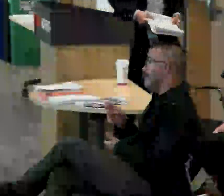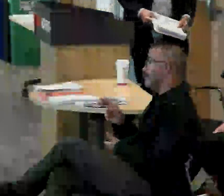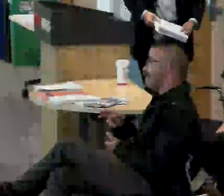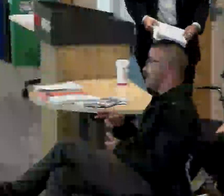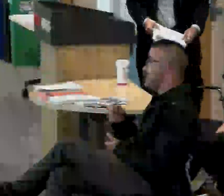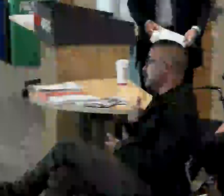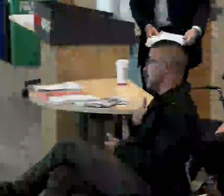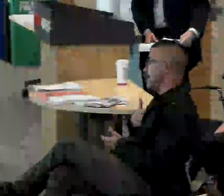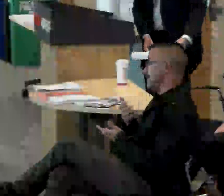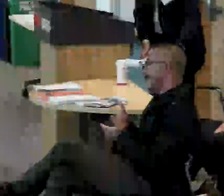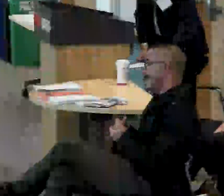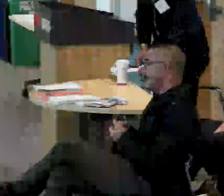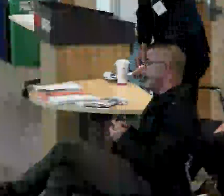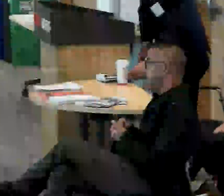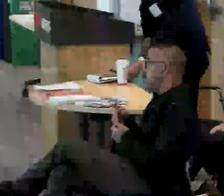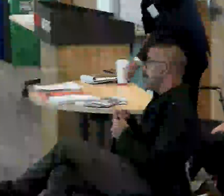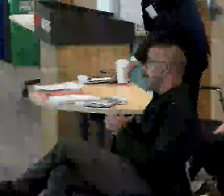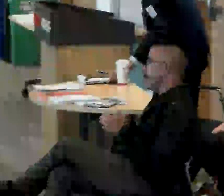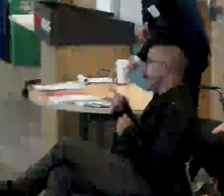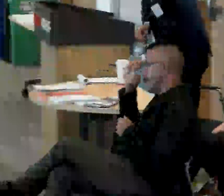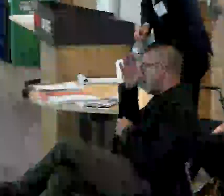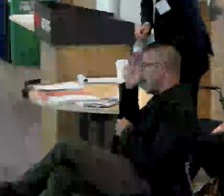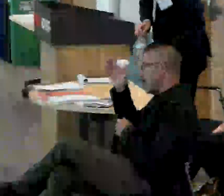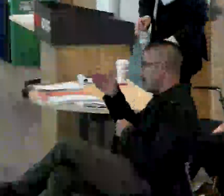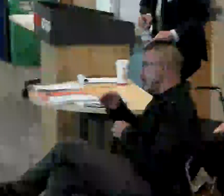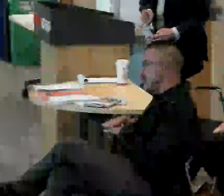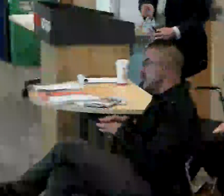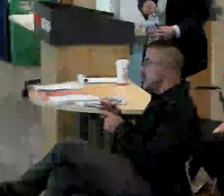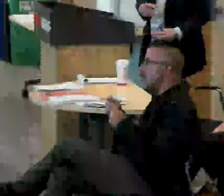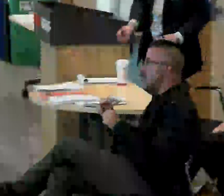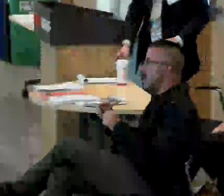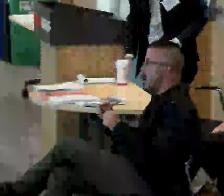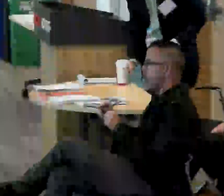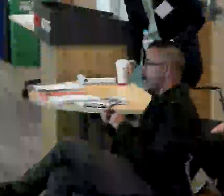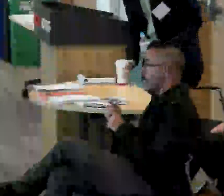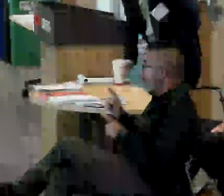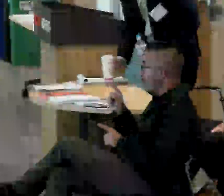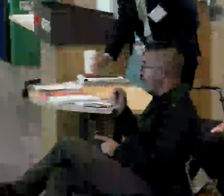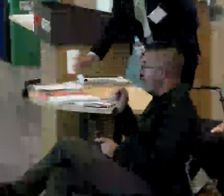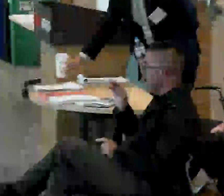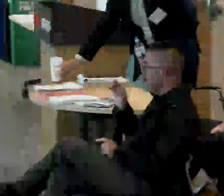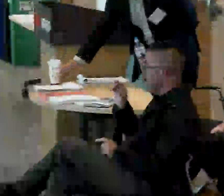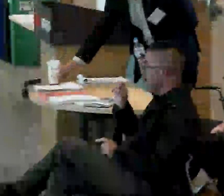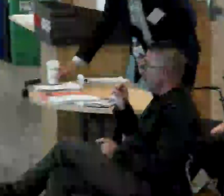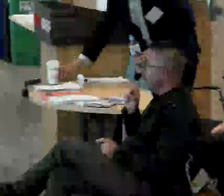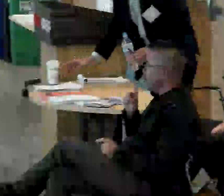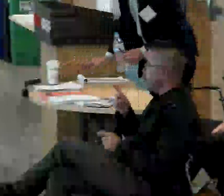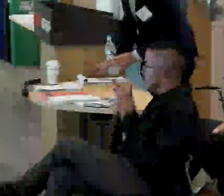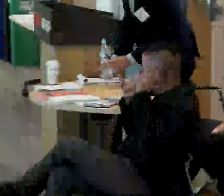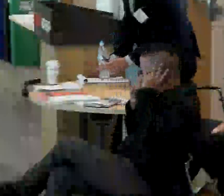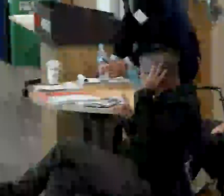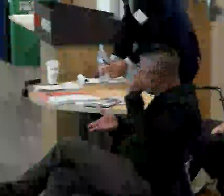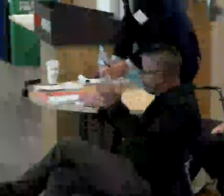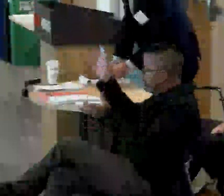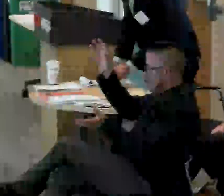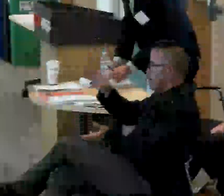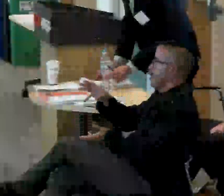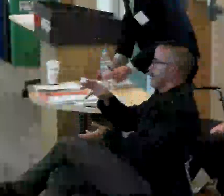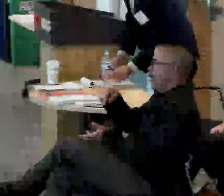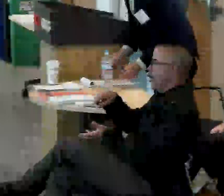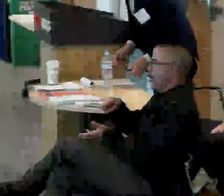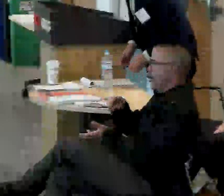future, don't even try. And I think ABLE just turns all those expectations on their head